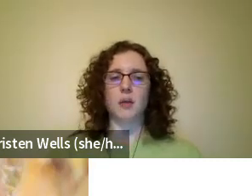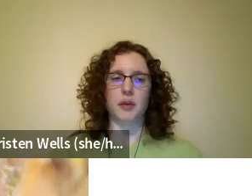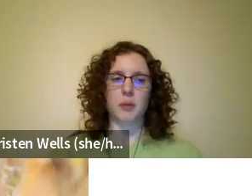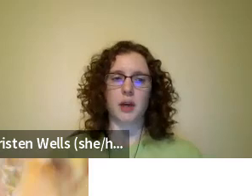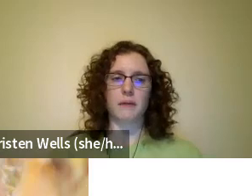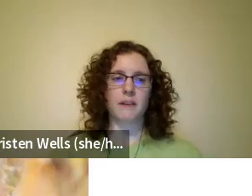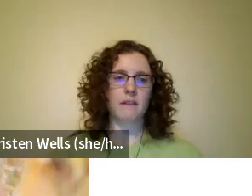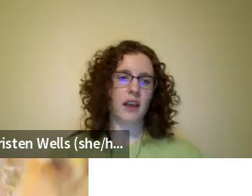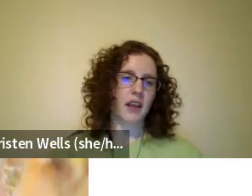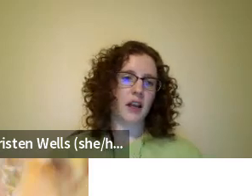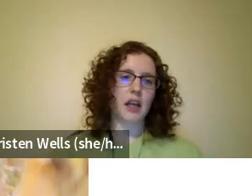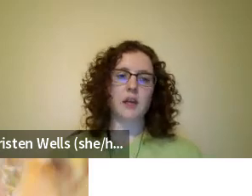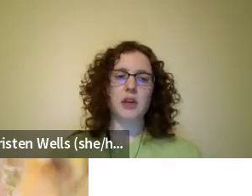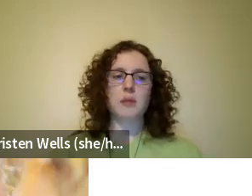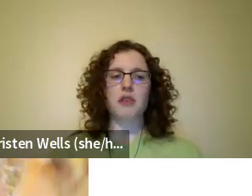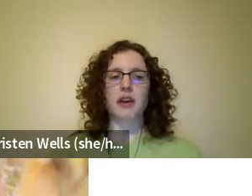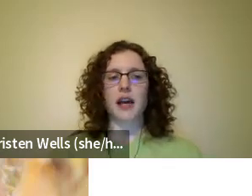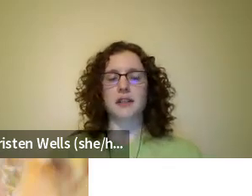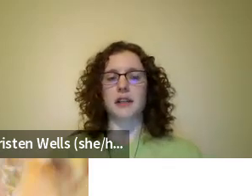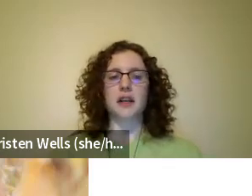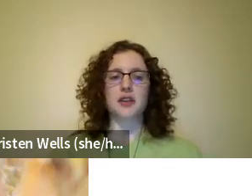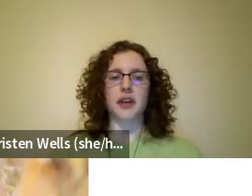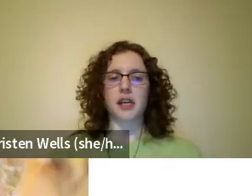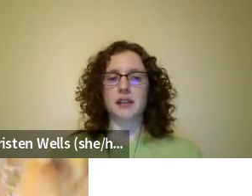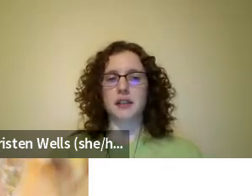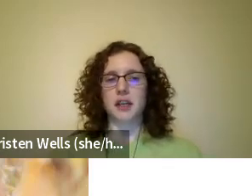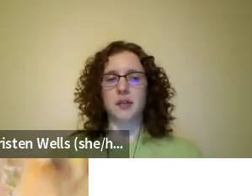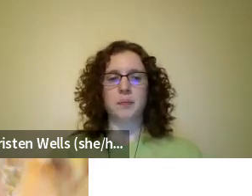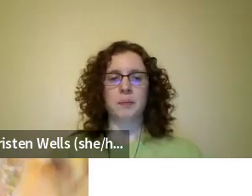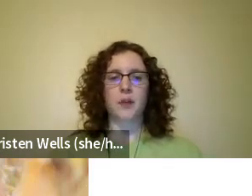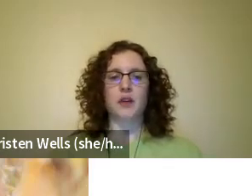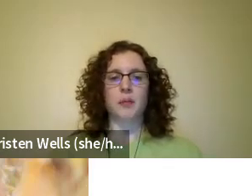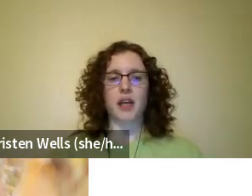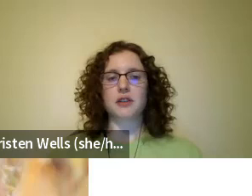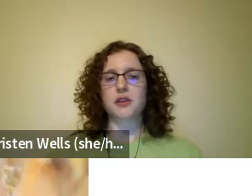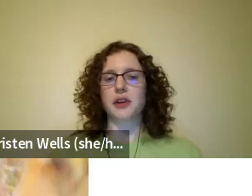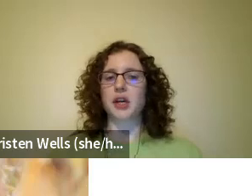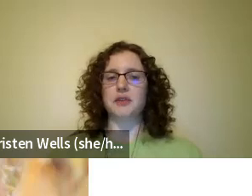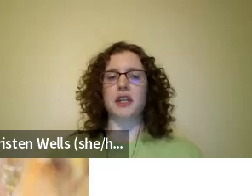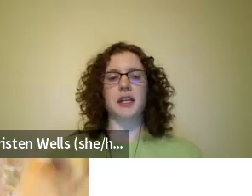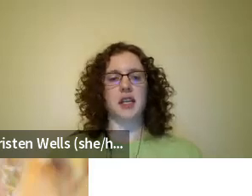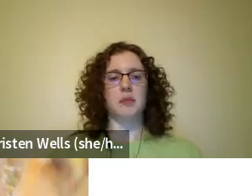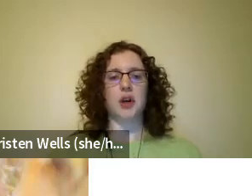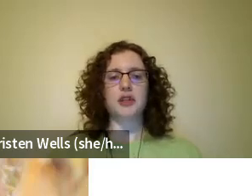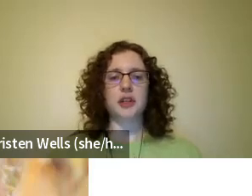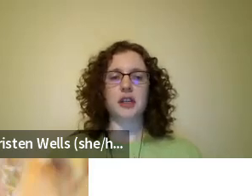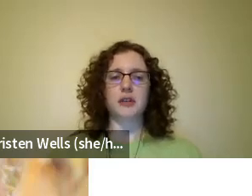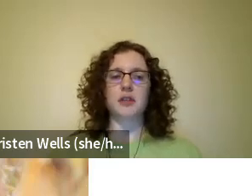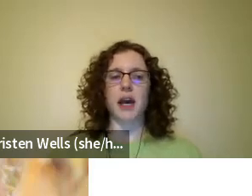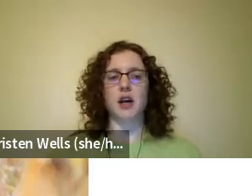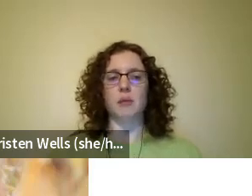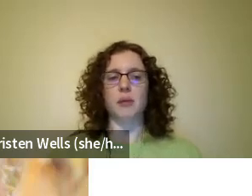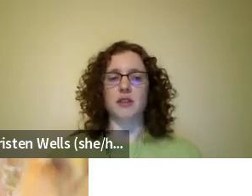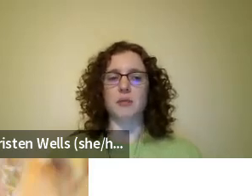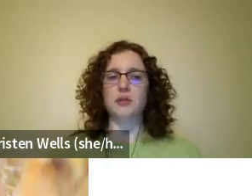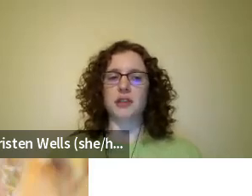in common with me. He had become very isolated during ECT and remained so during COVID-19, partially due to